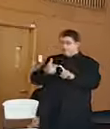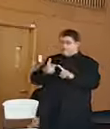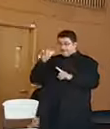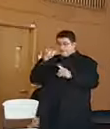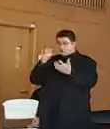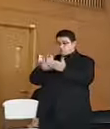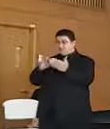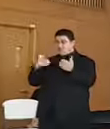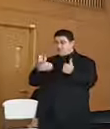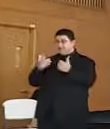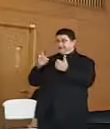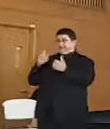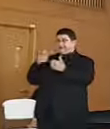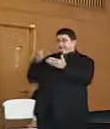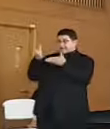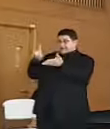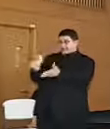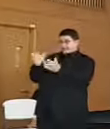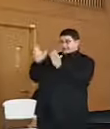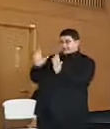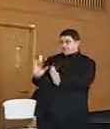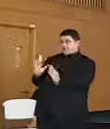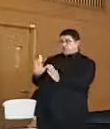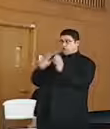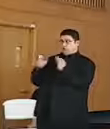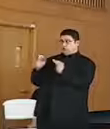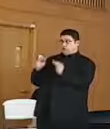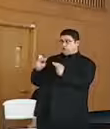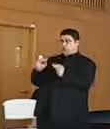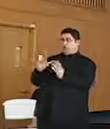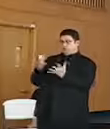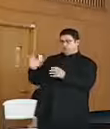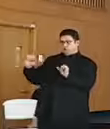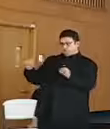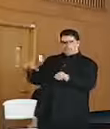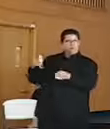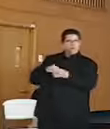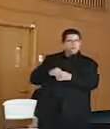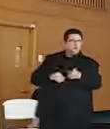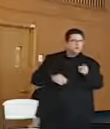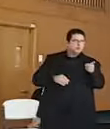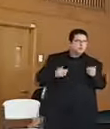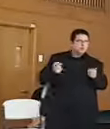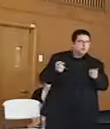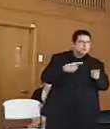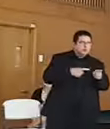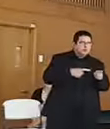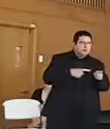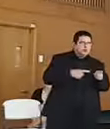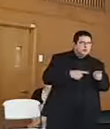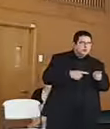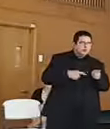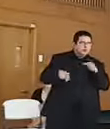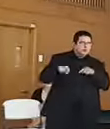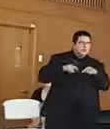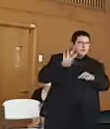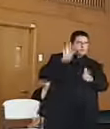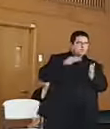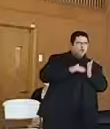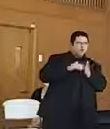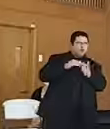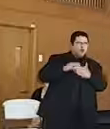can resume. So you're not eliminated from the team, you just cannot participate. Dr. McCoy, how many, going back to the $4